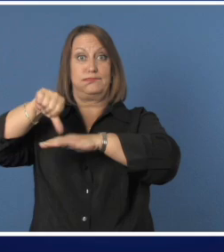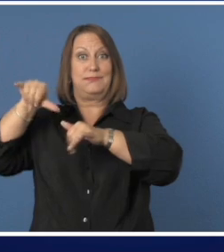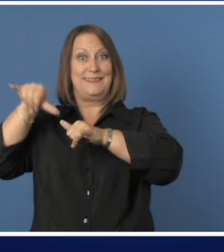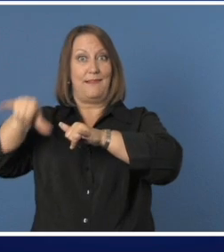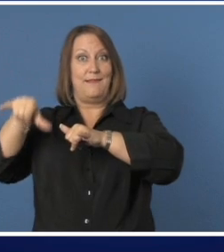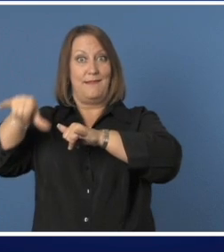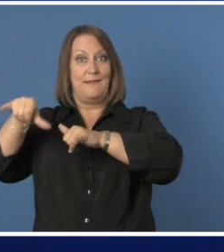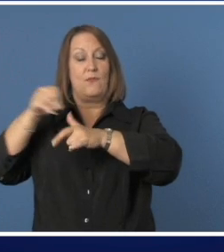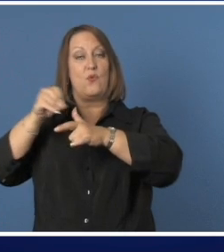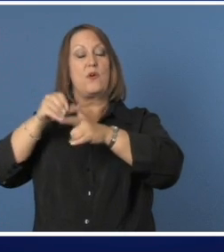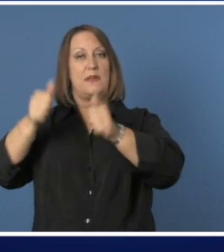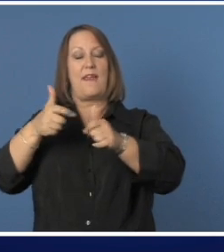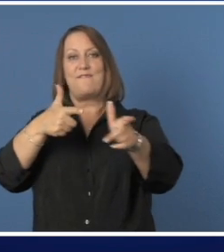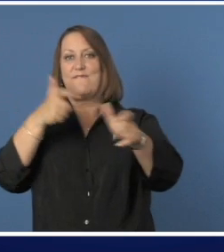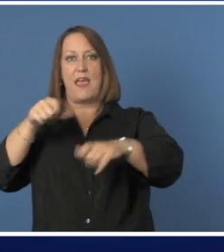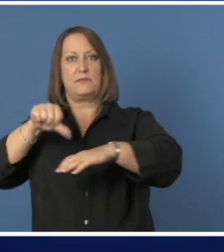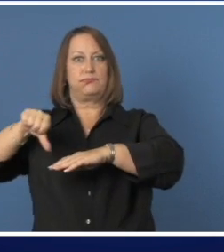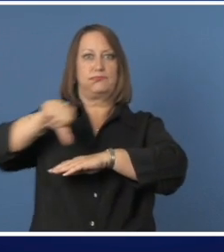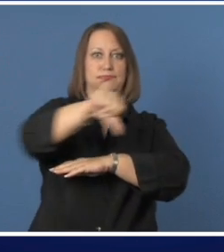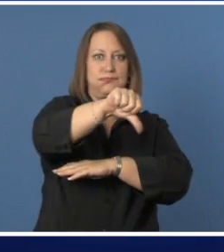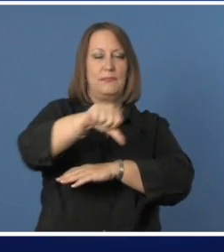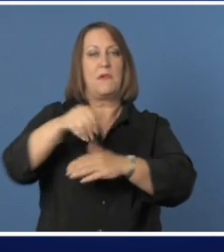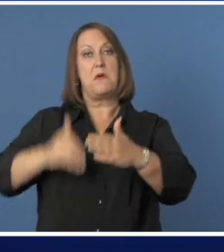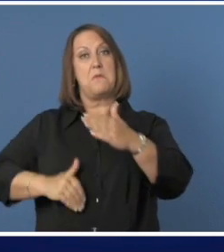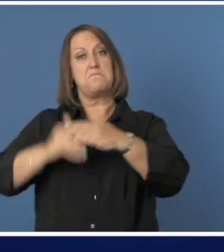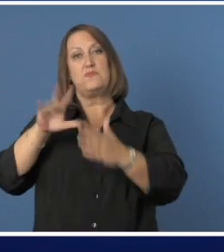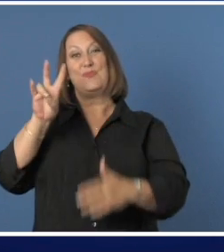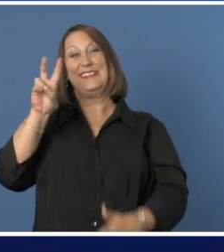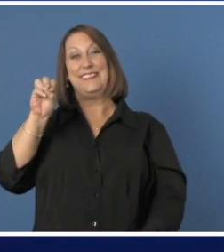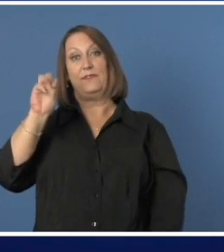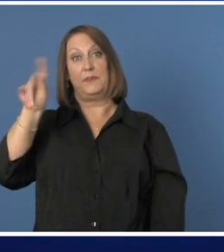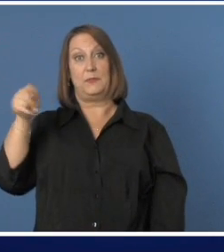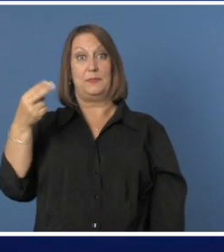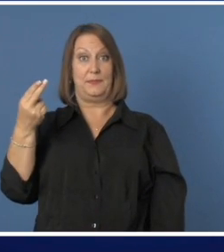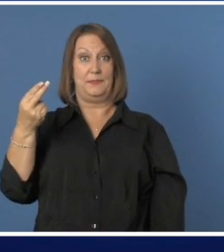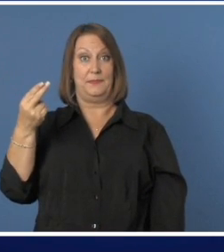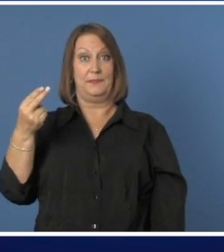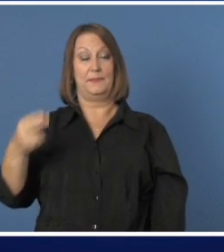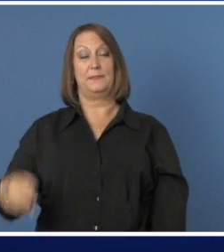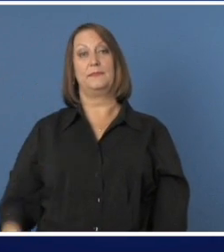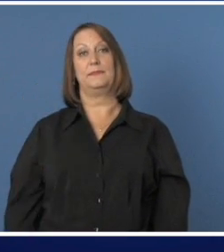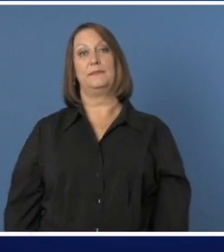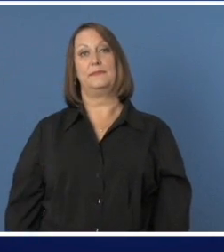may vary from stationary to 70 miles per hour